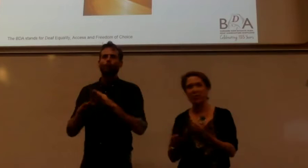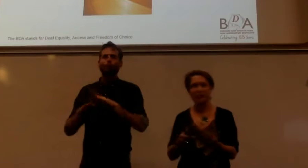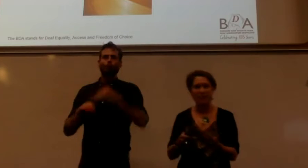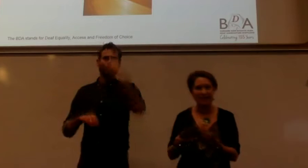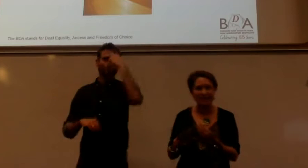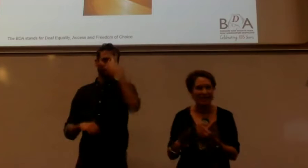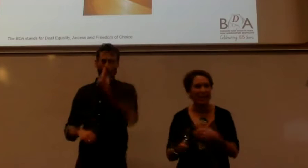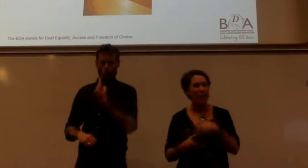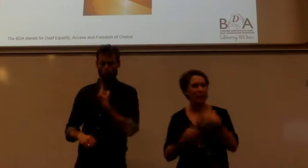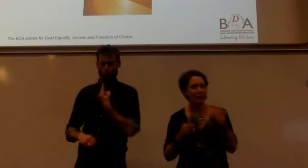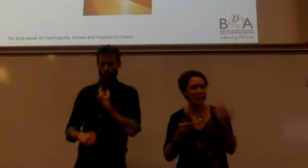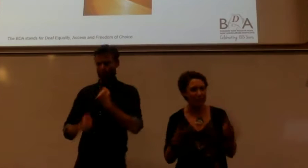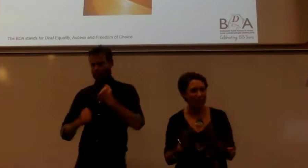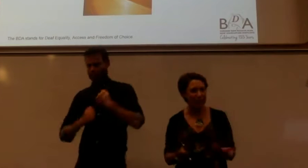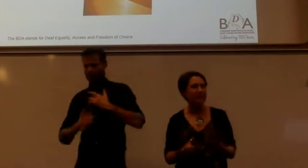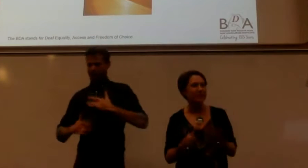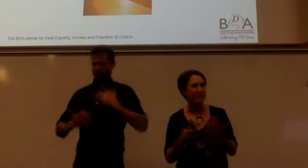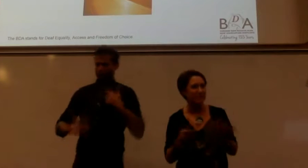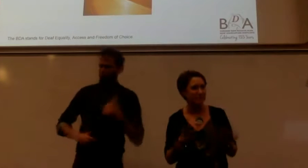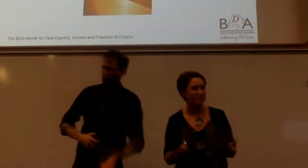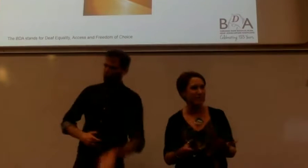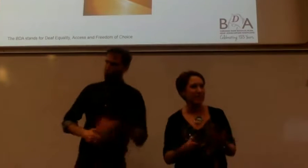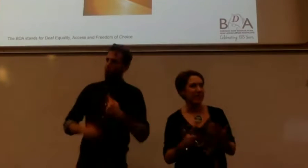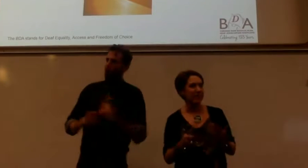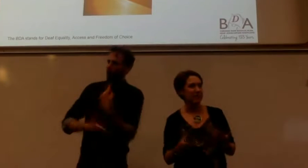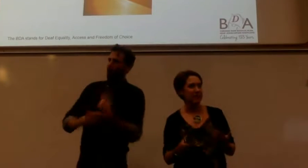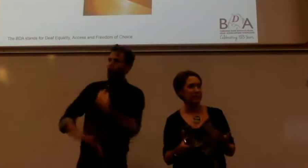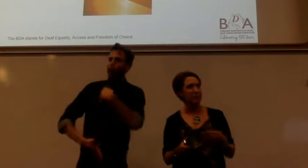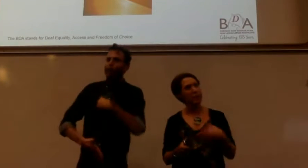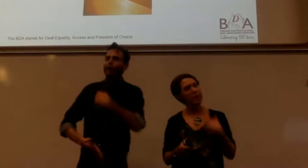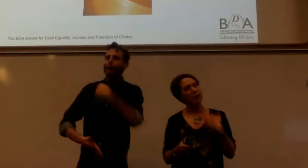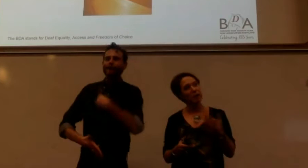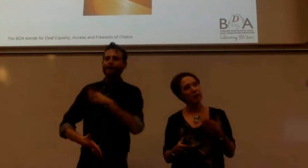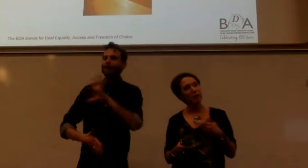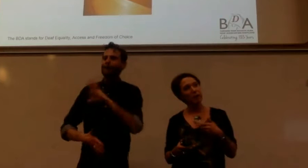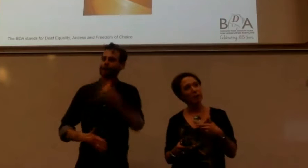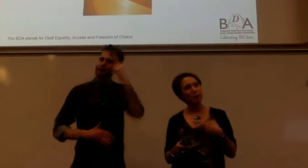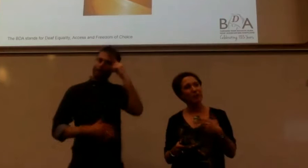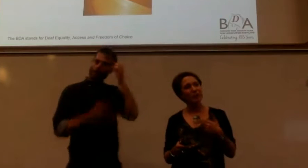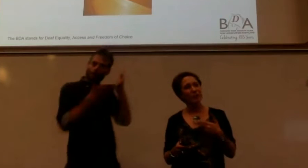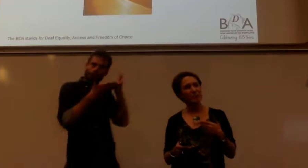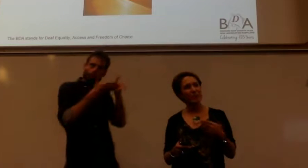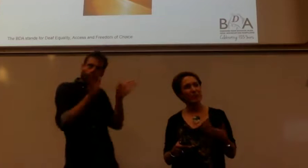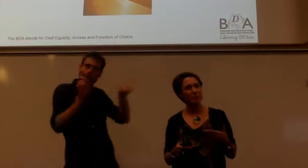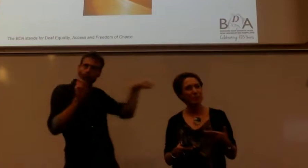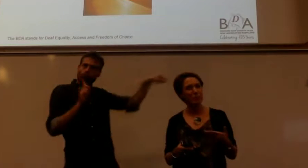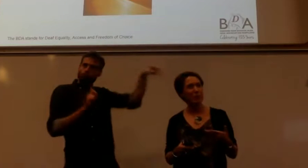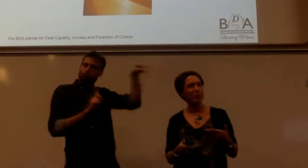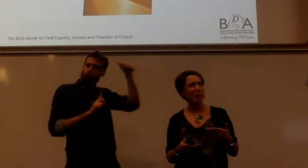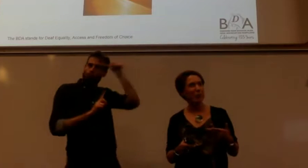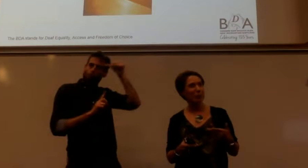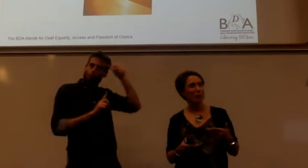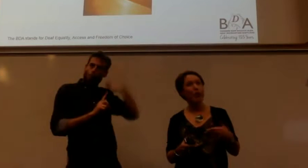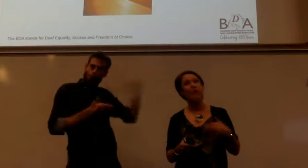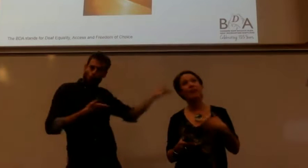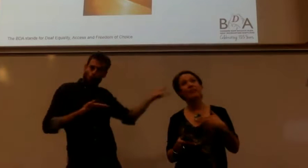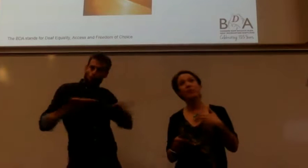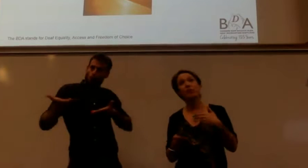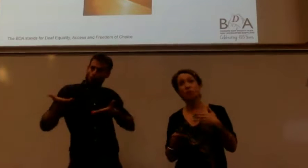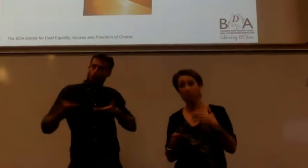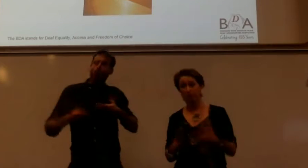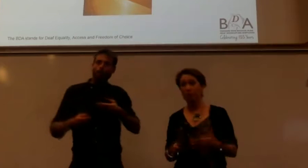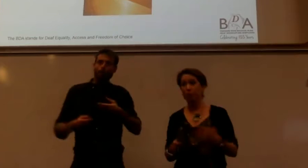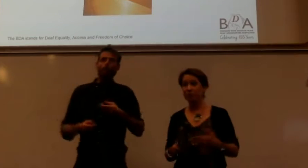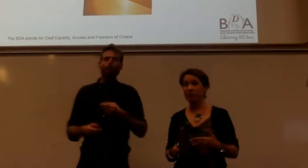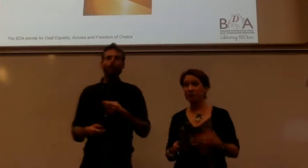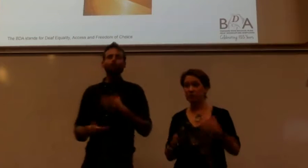be pragmatic. Those kinds of skills count as well. But we wanted to make it possible, although it has to be